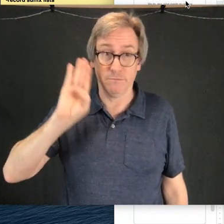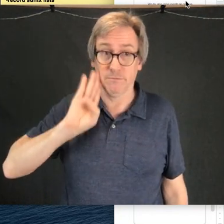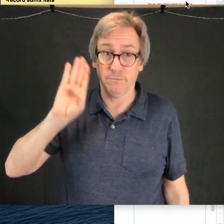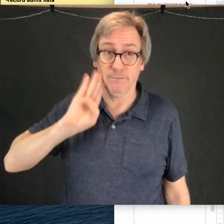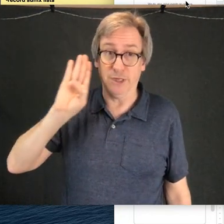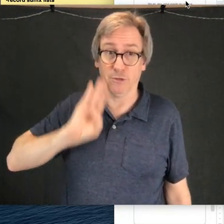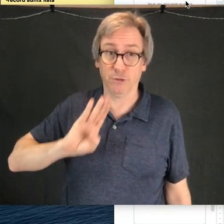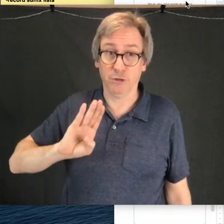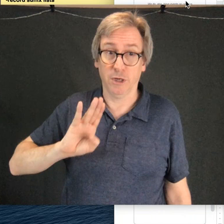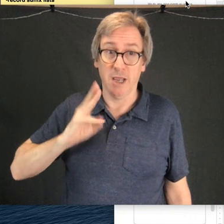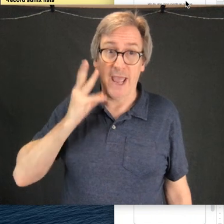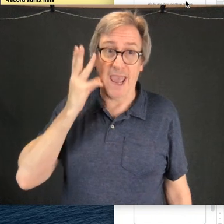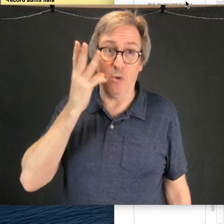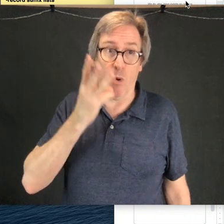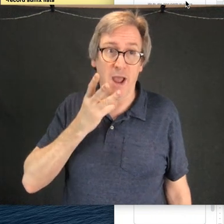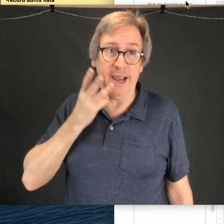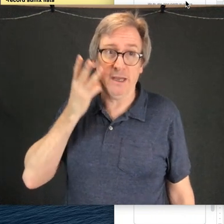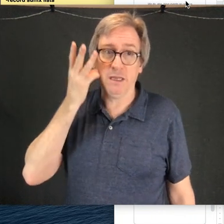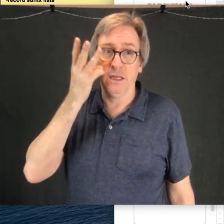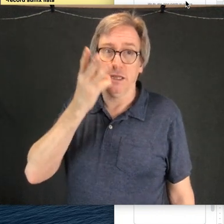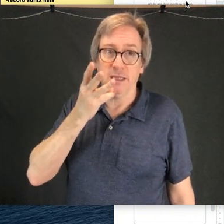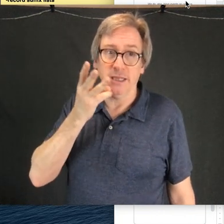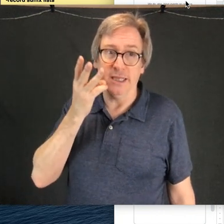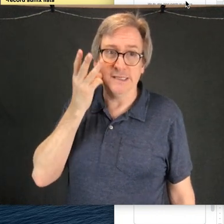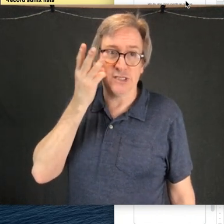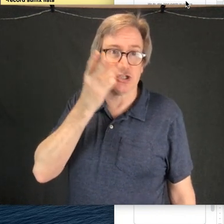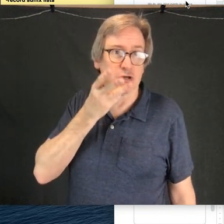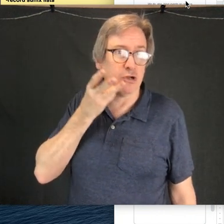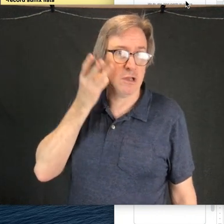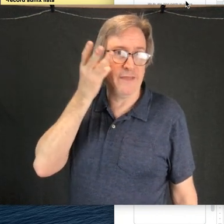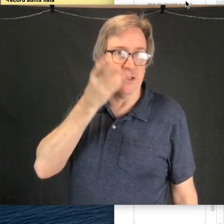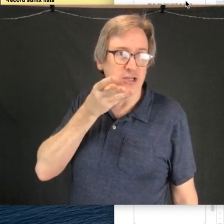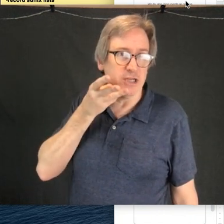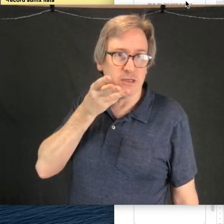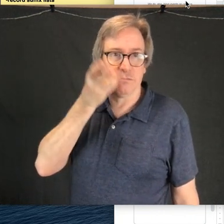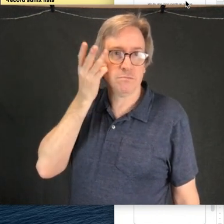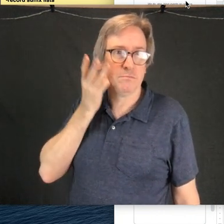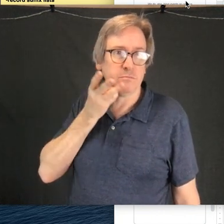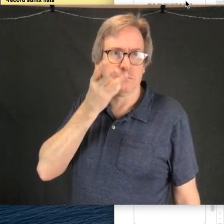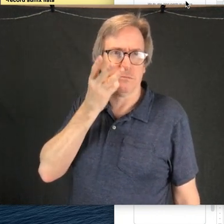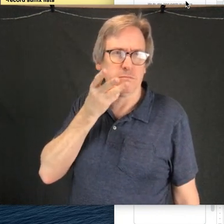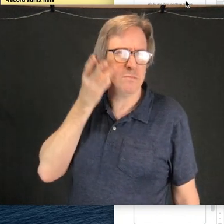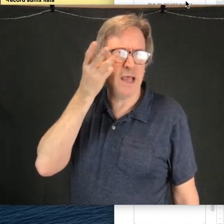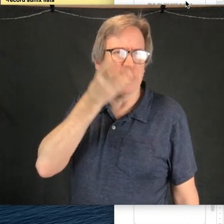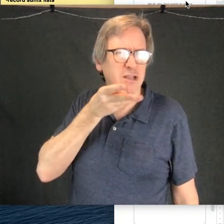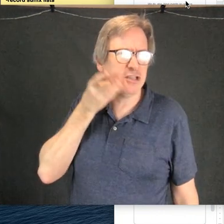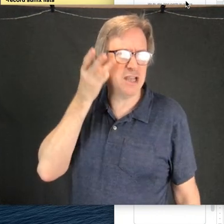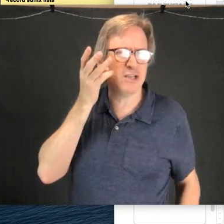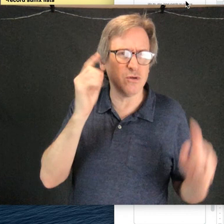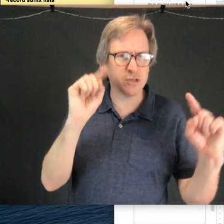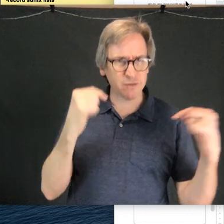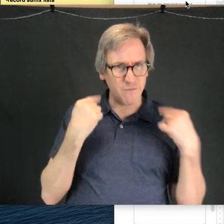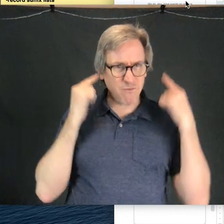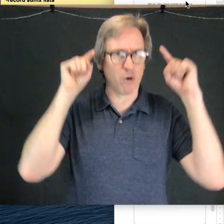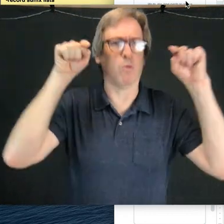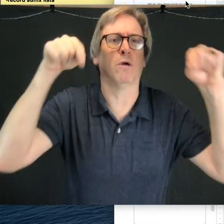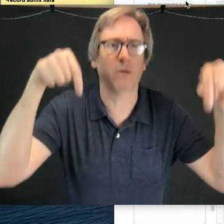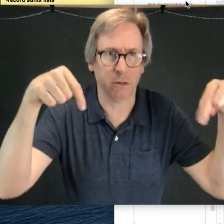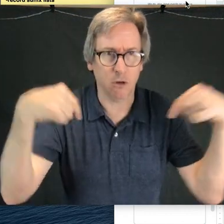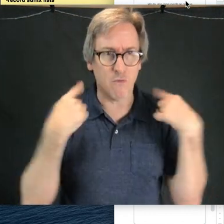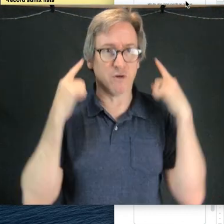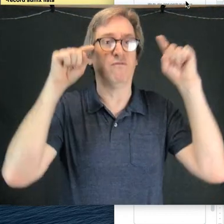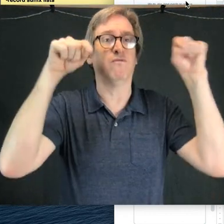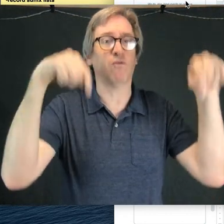repeats. Beer. And wine is a circle at the cheek. And it goes